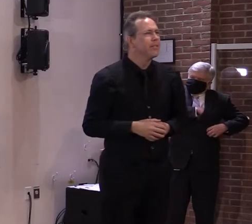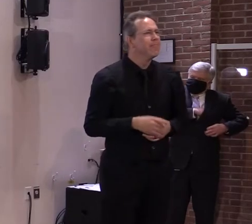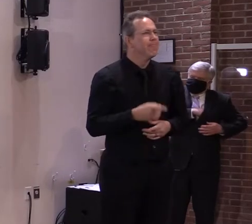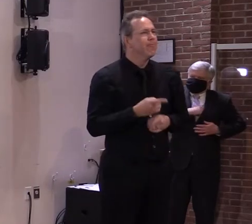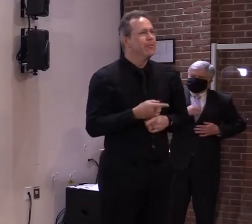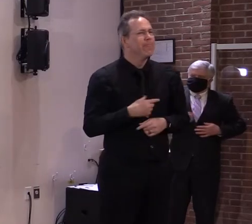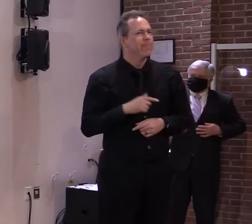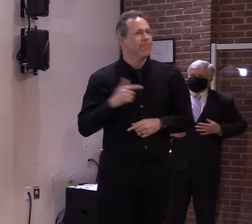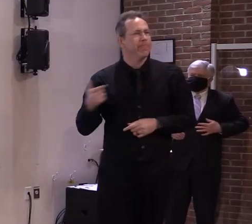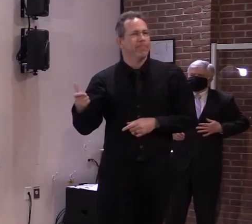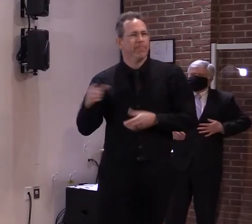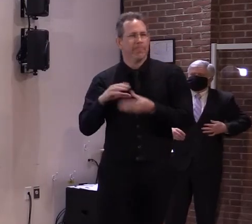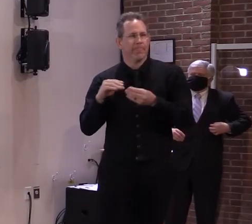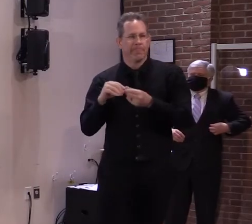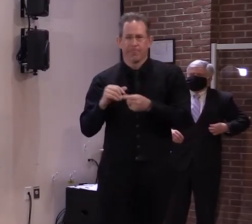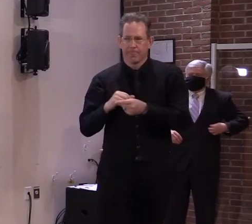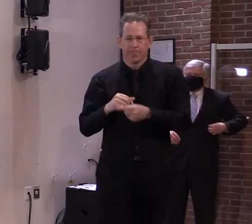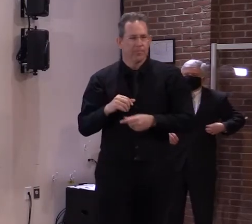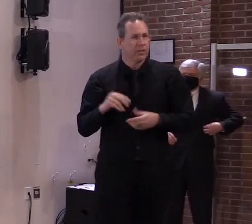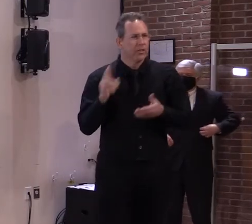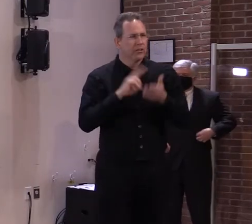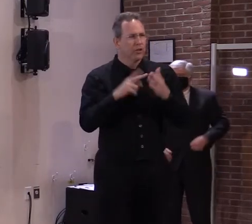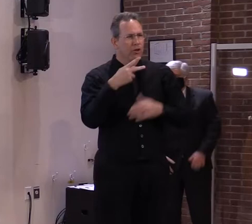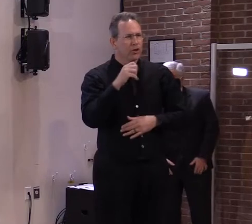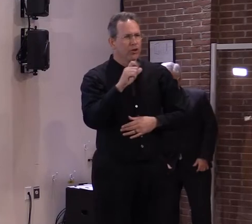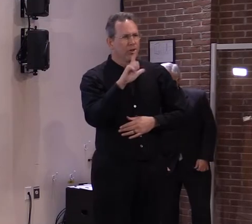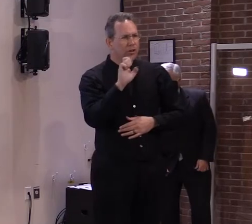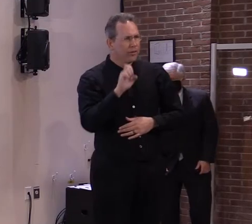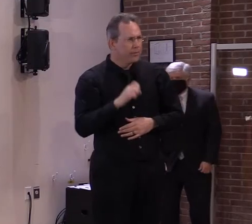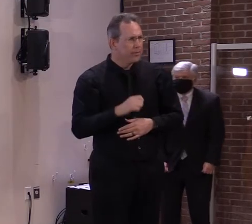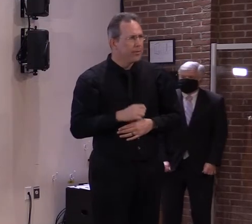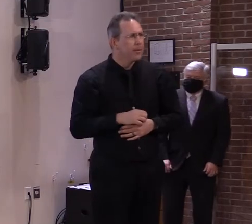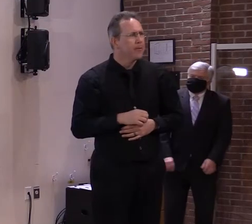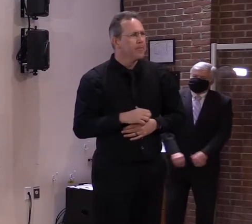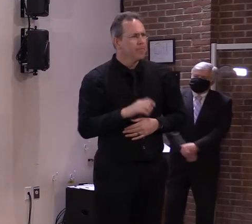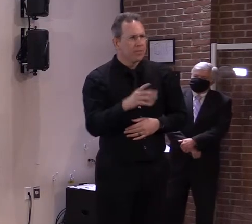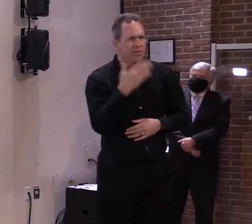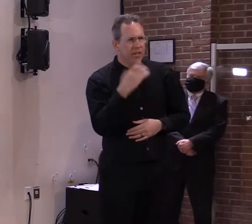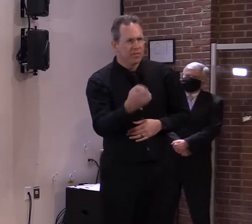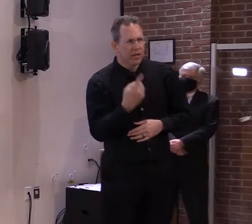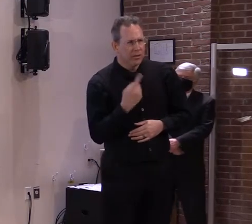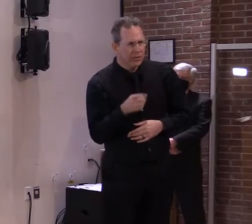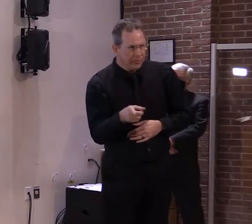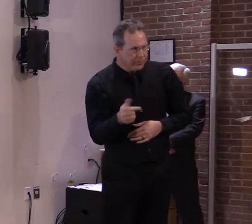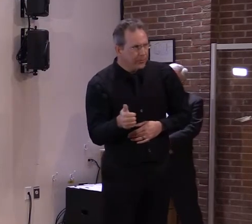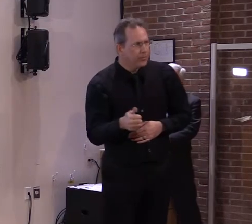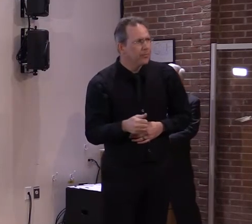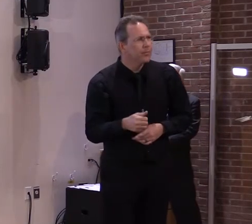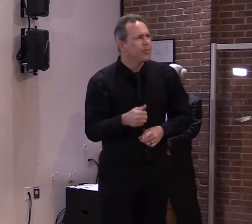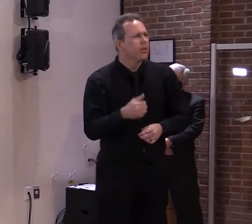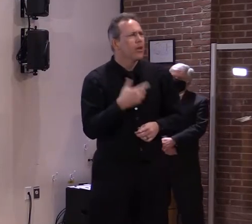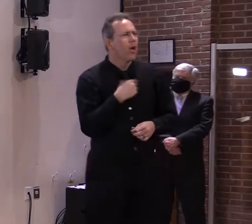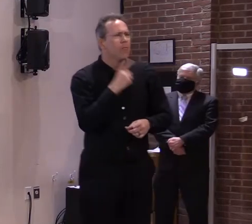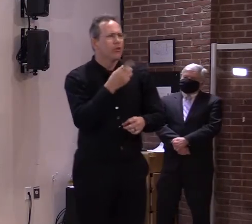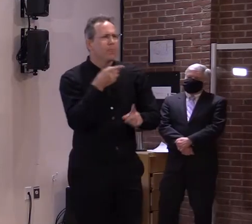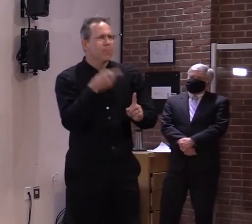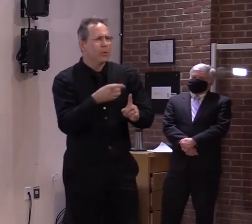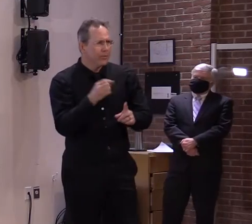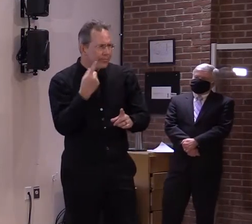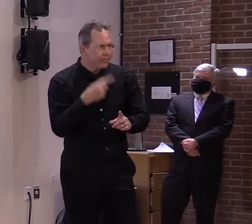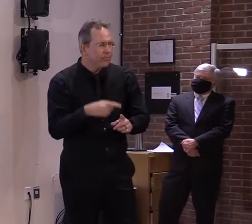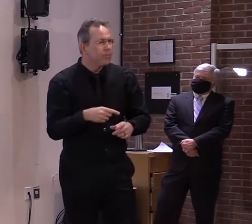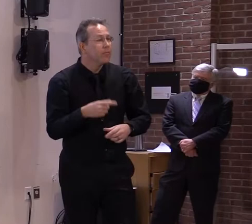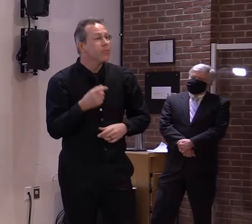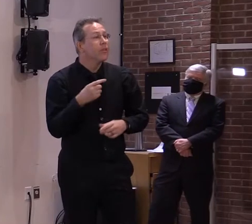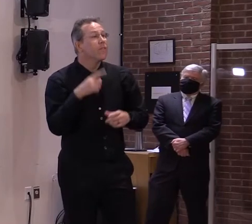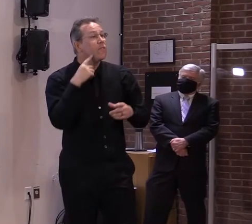Yeah, you know, actually, you gave me a really great opportunity to point and something out. So, while it's 150